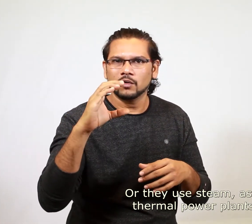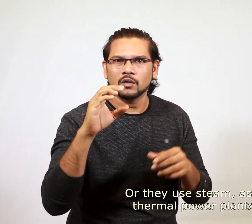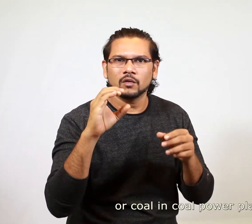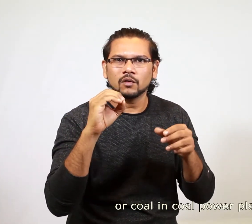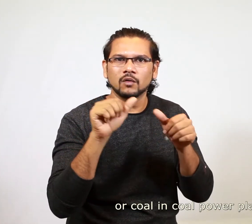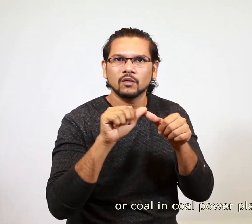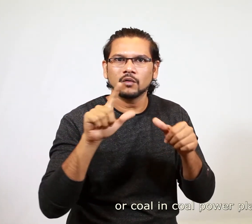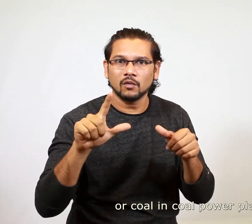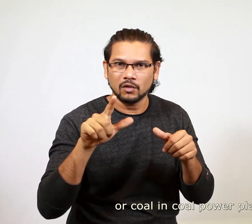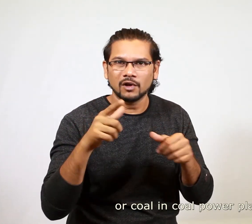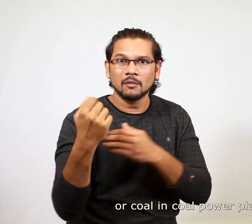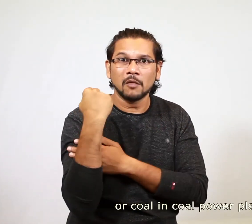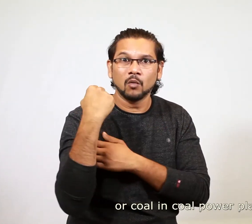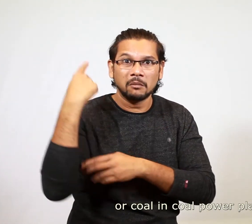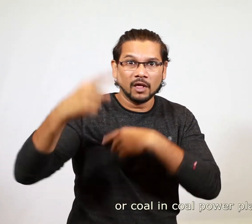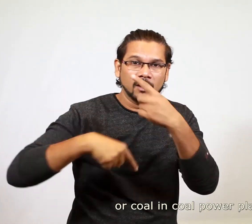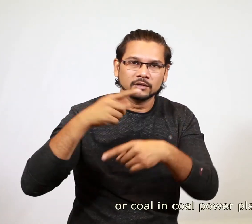Or coal in coal power plants.